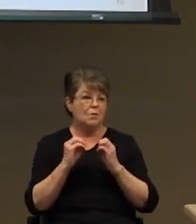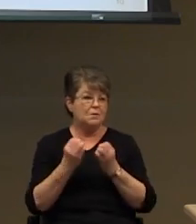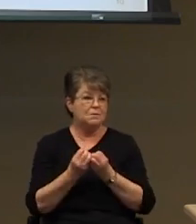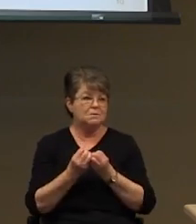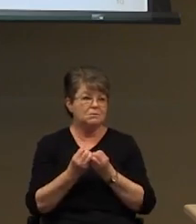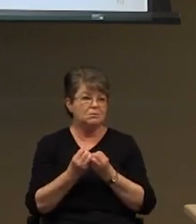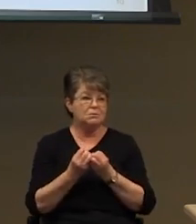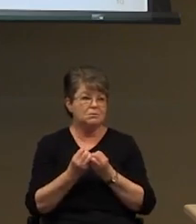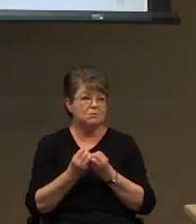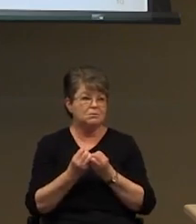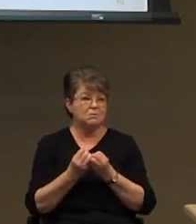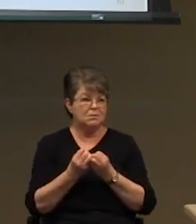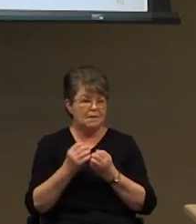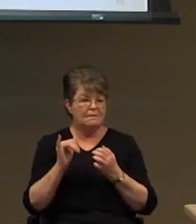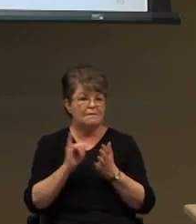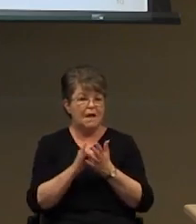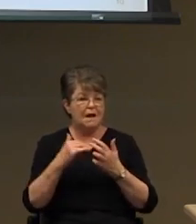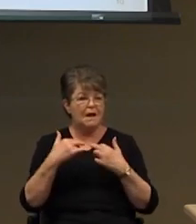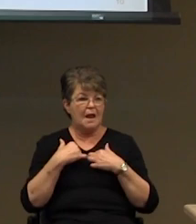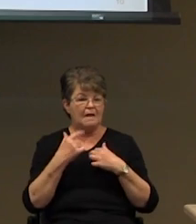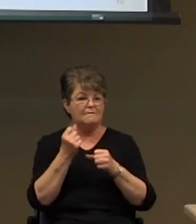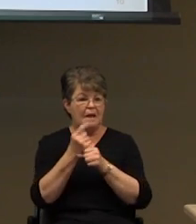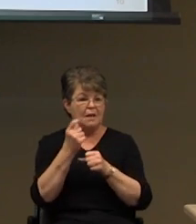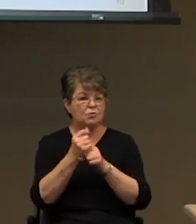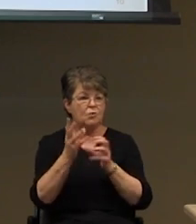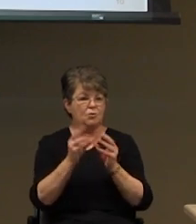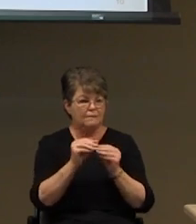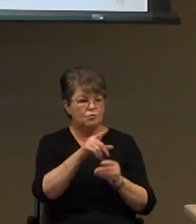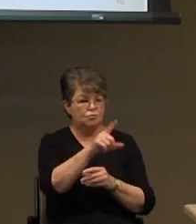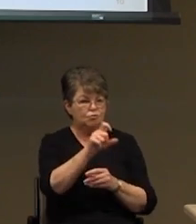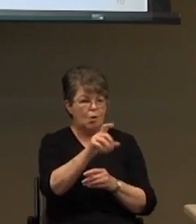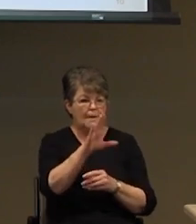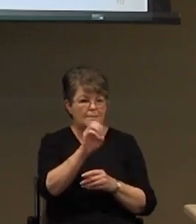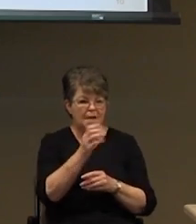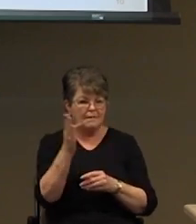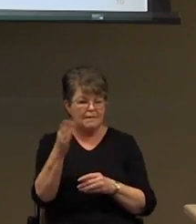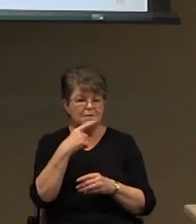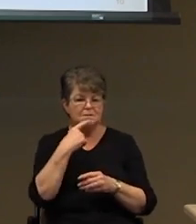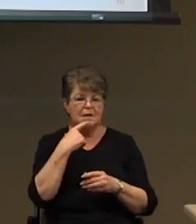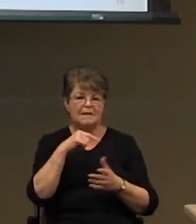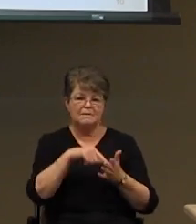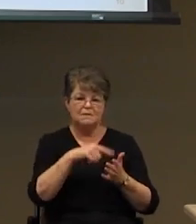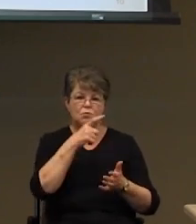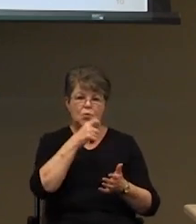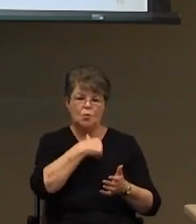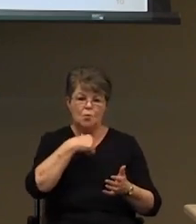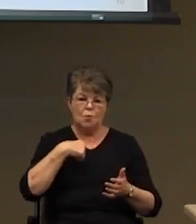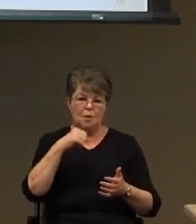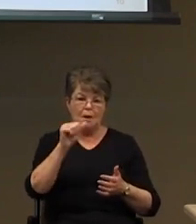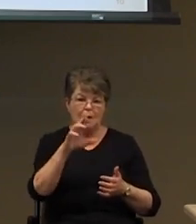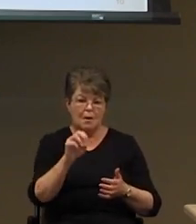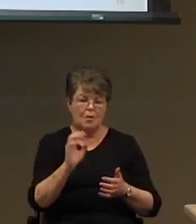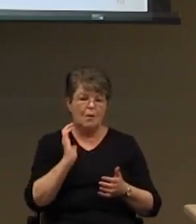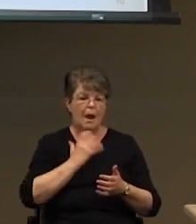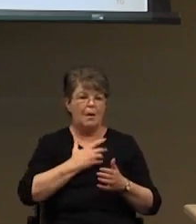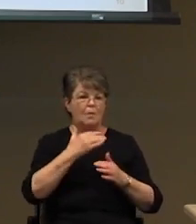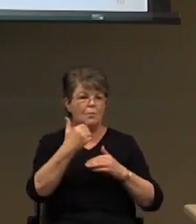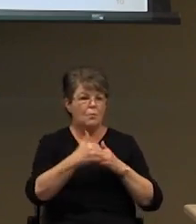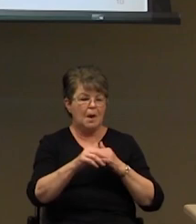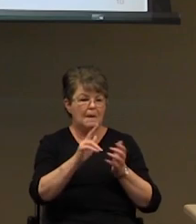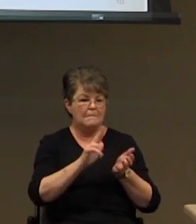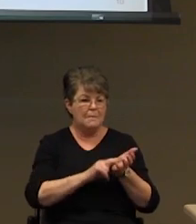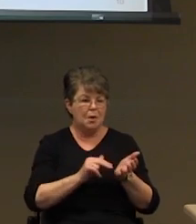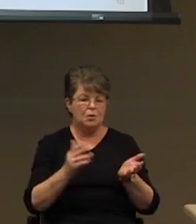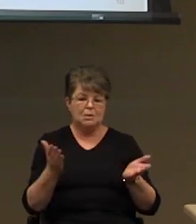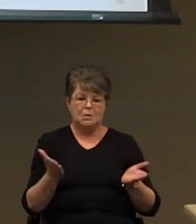organizations that hold annual conferences. You should be there and say, this is who we are, this is our bread and butter,